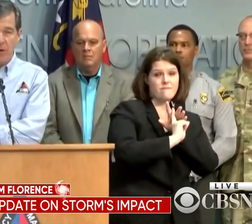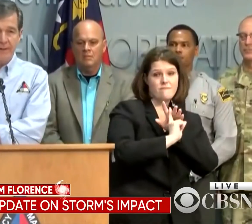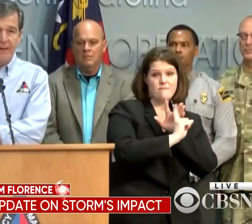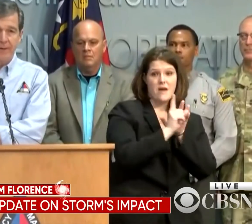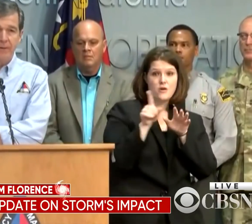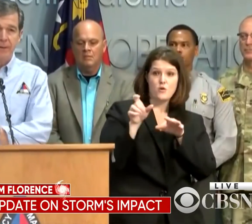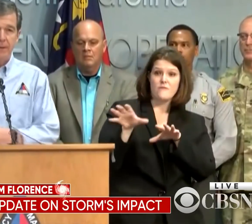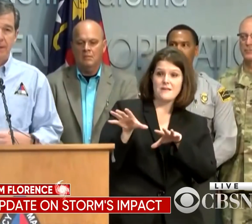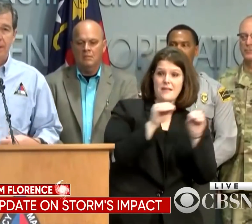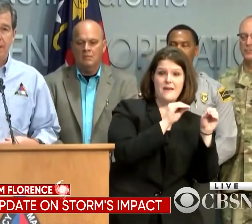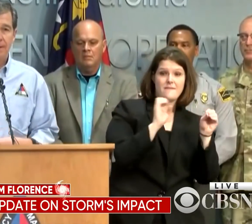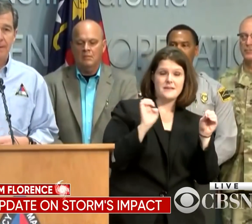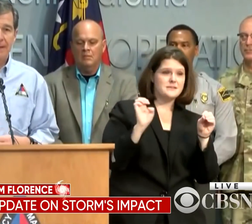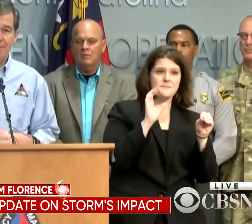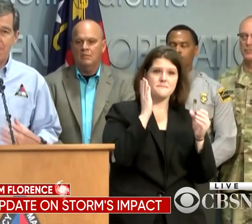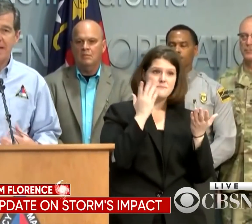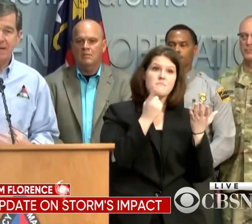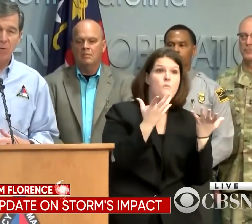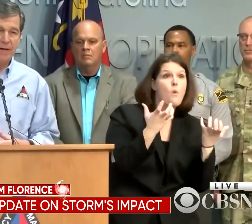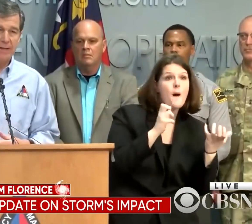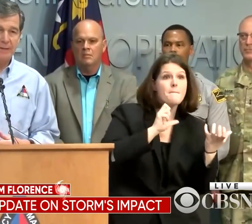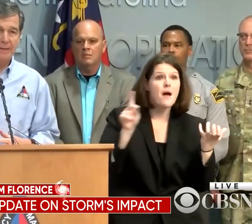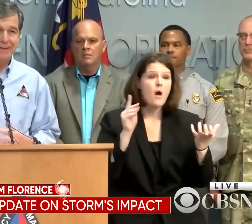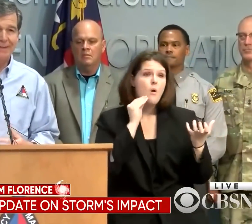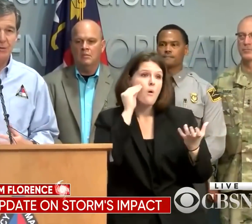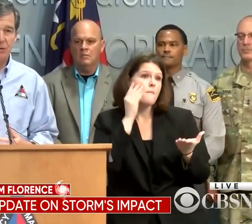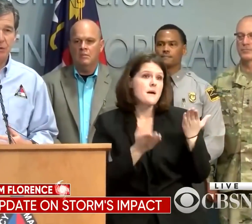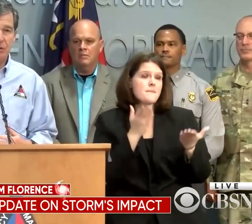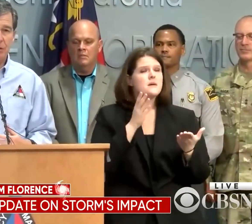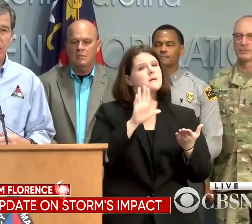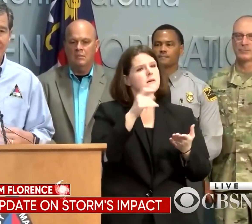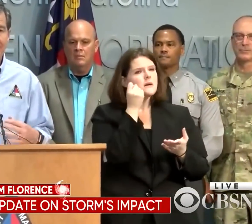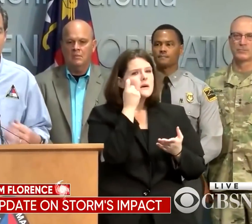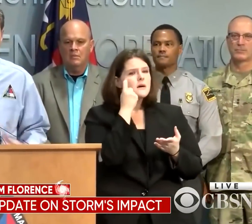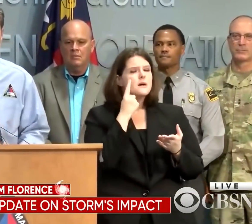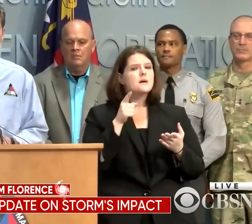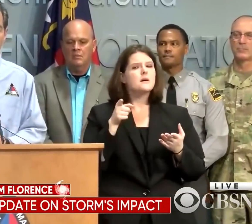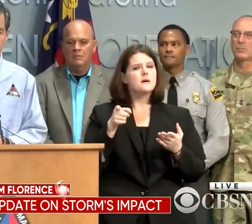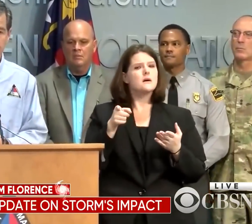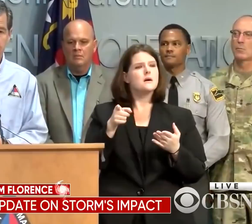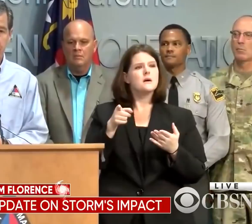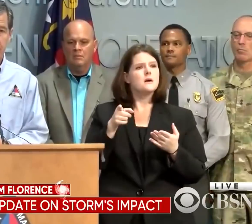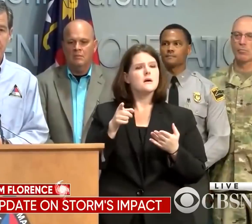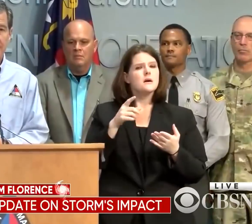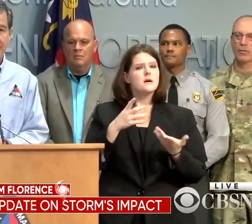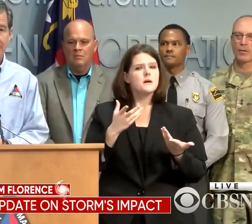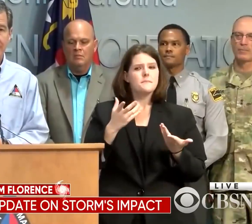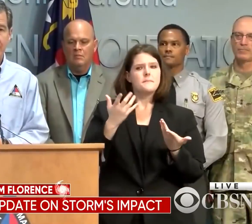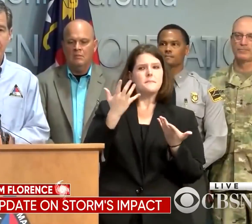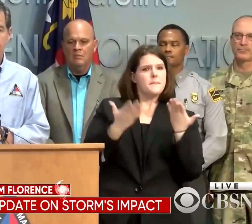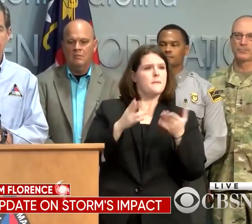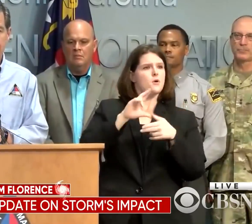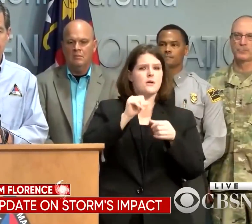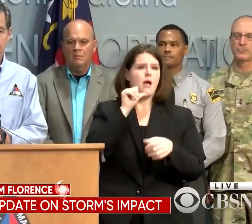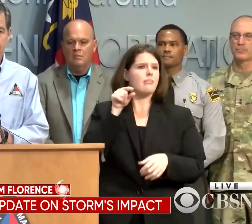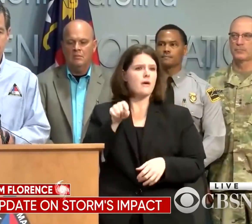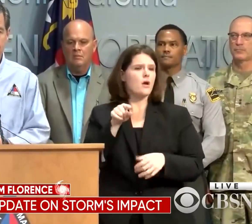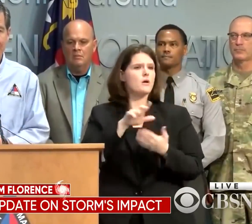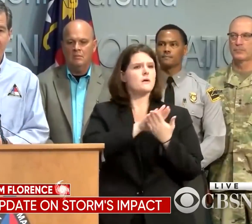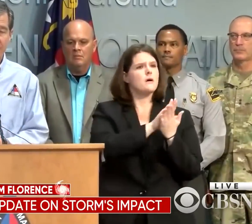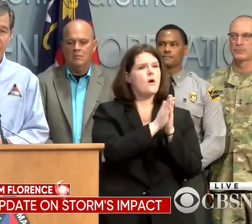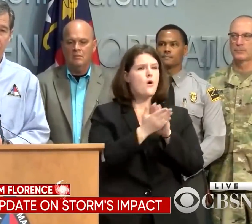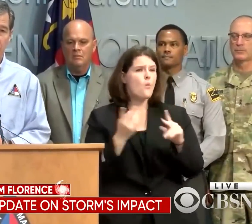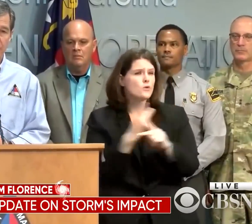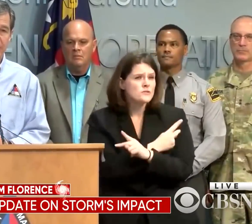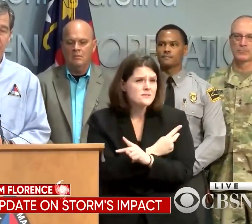back home right now. In many ways, conditions are getting worse in the middle eastern